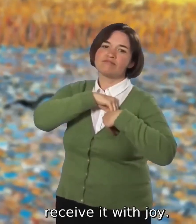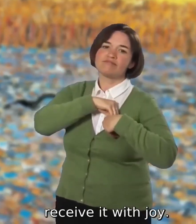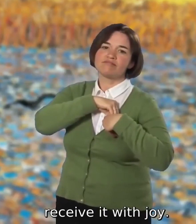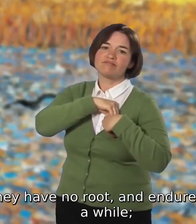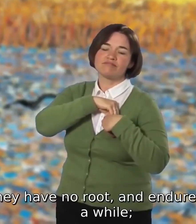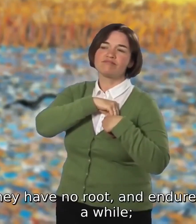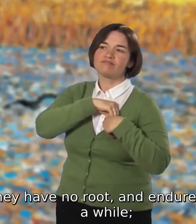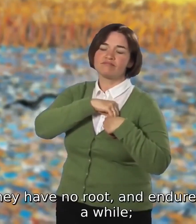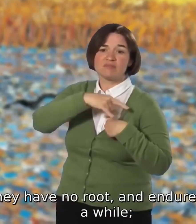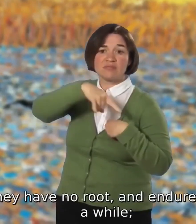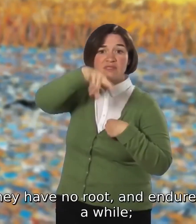But they have no root